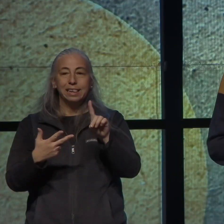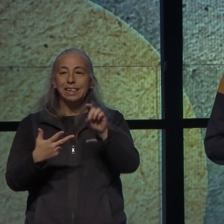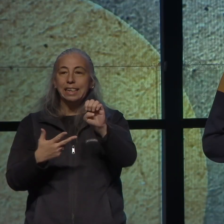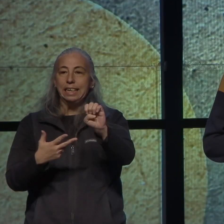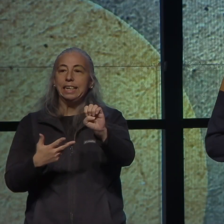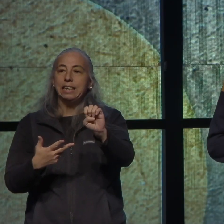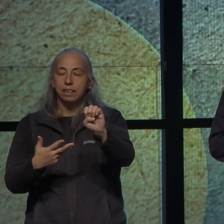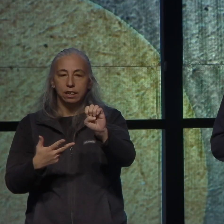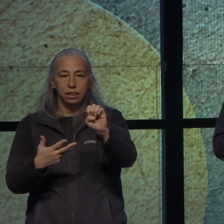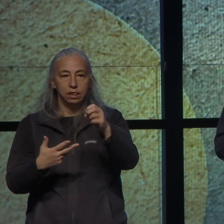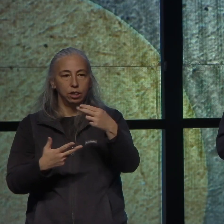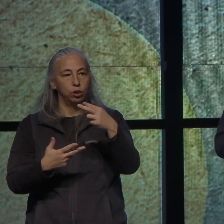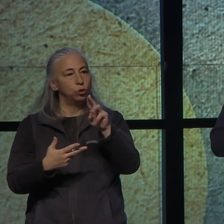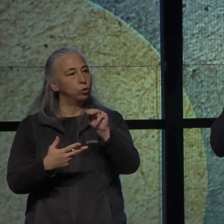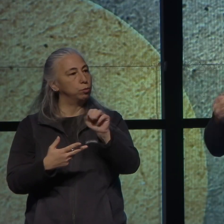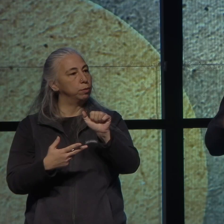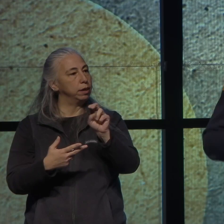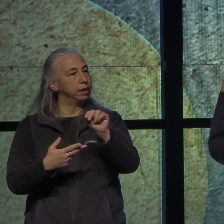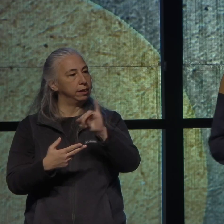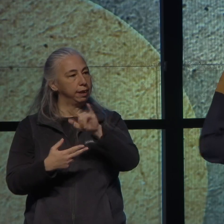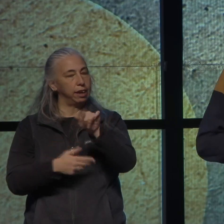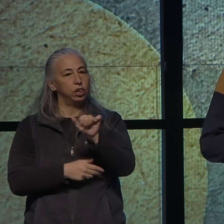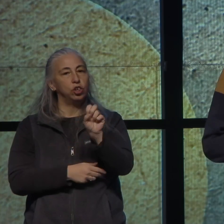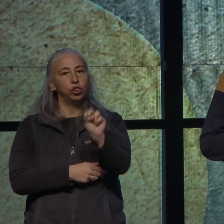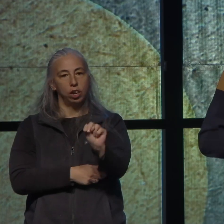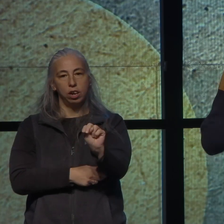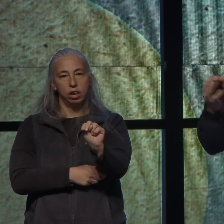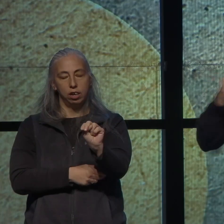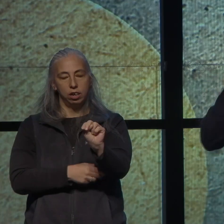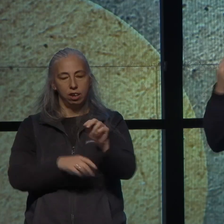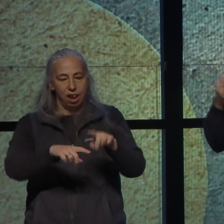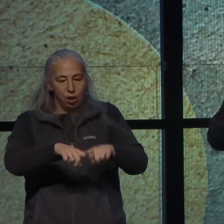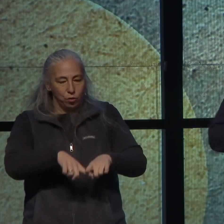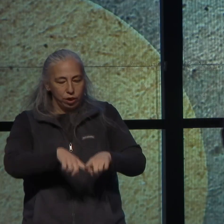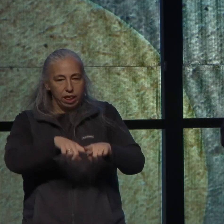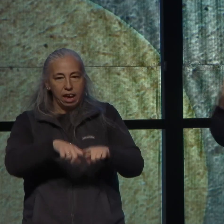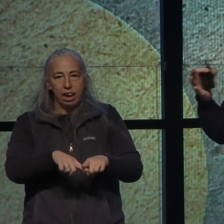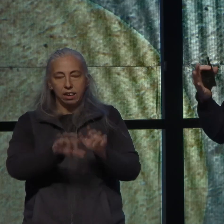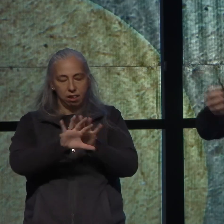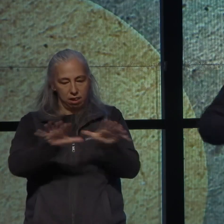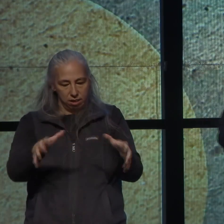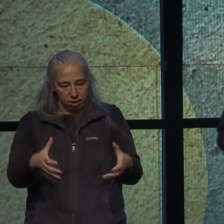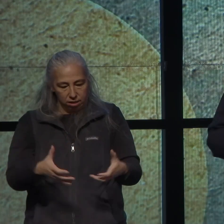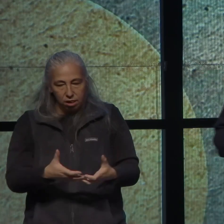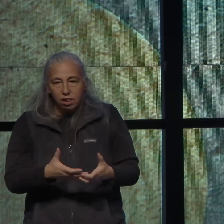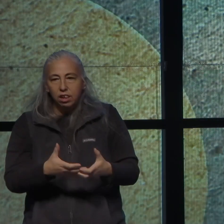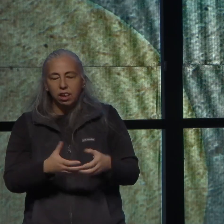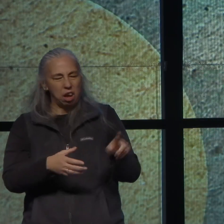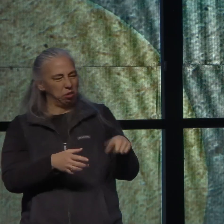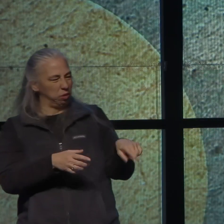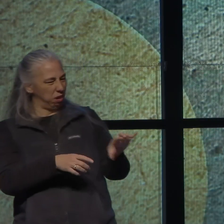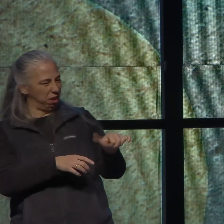dehumanization. It relies on calling people and cultures garbage.